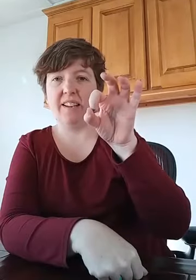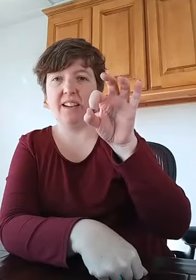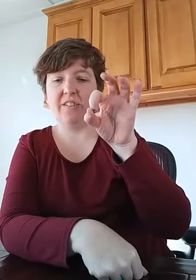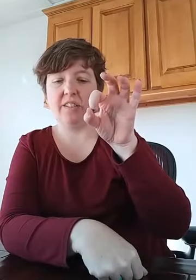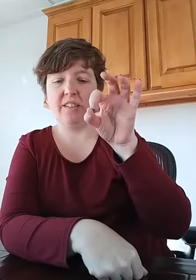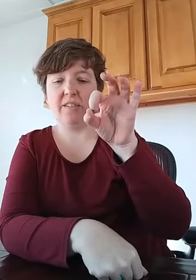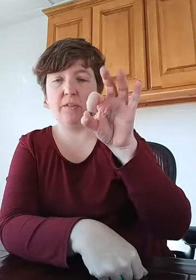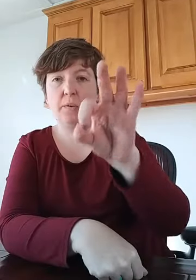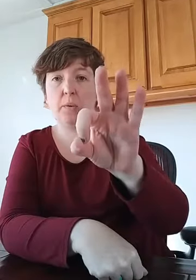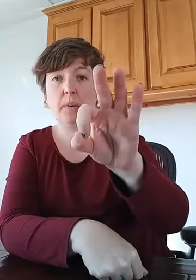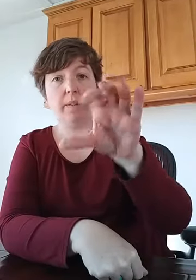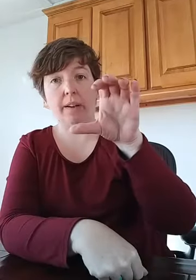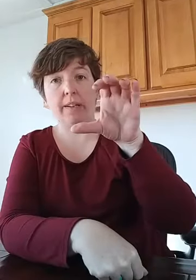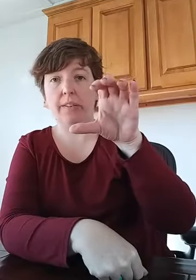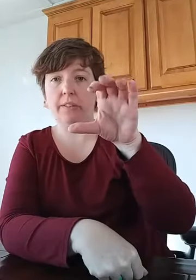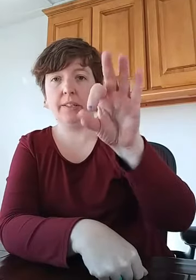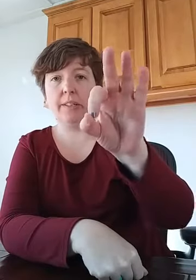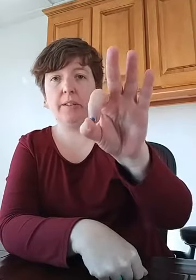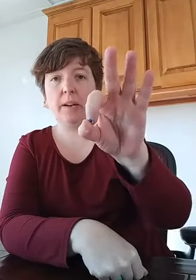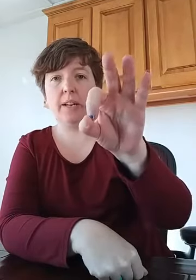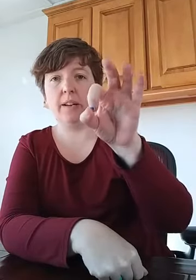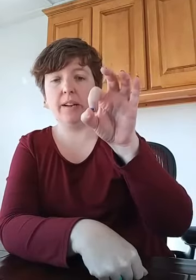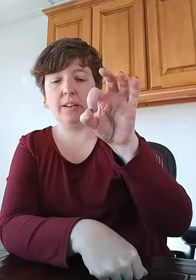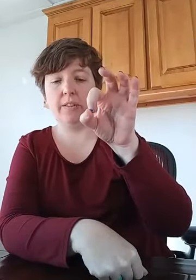900 or 900, either way, 900